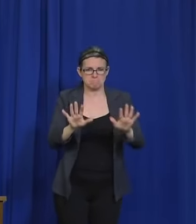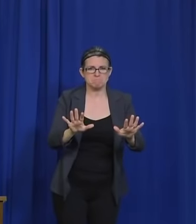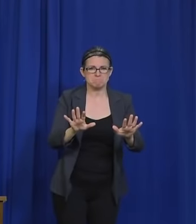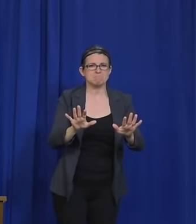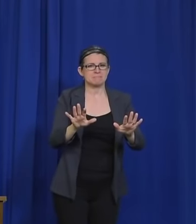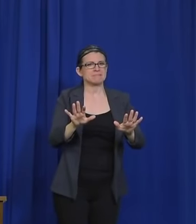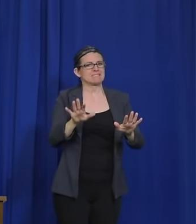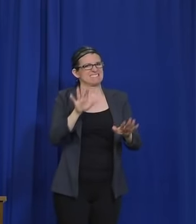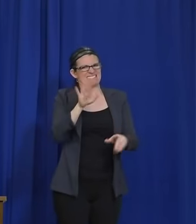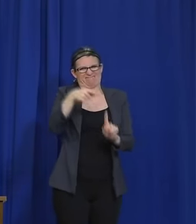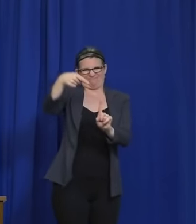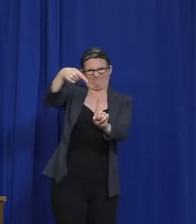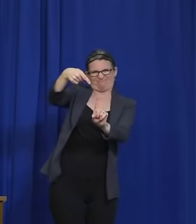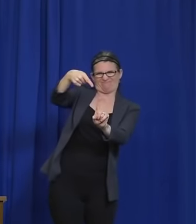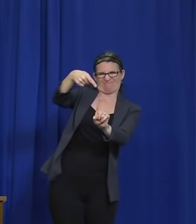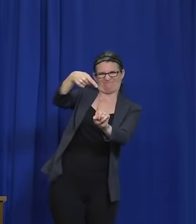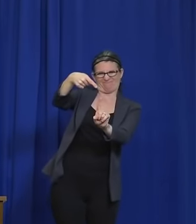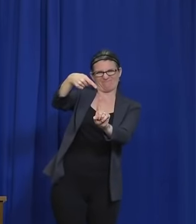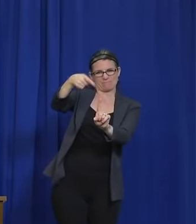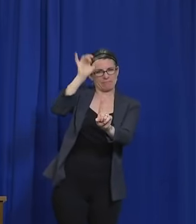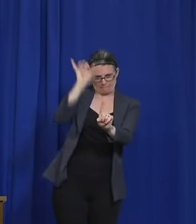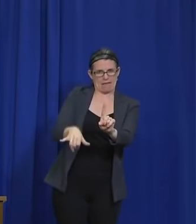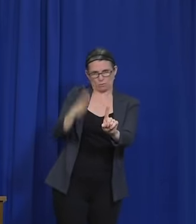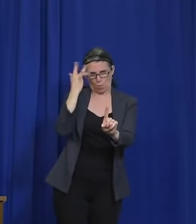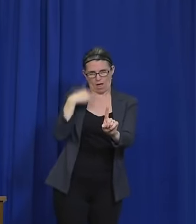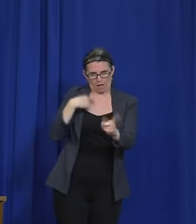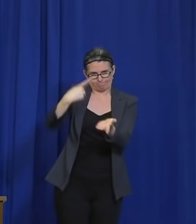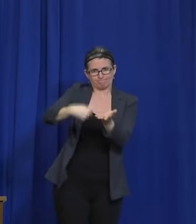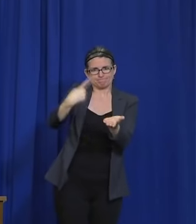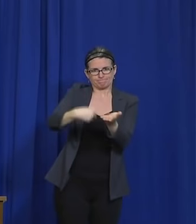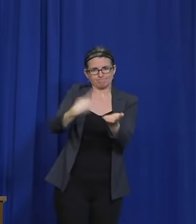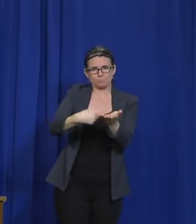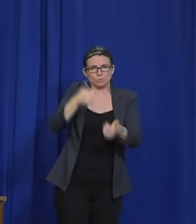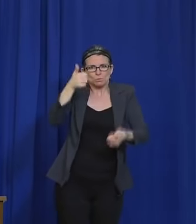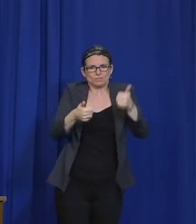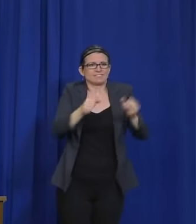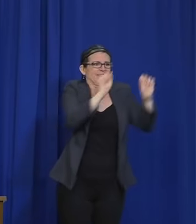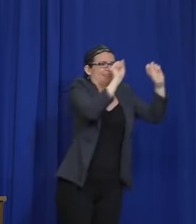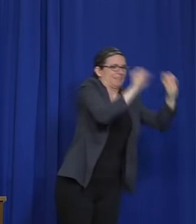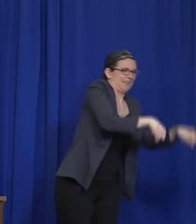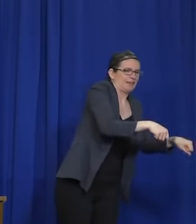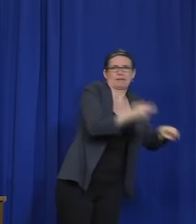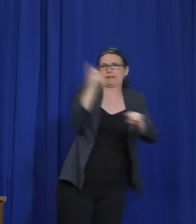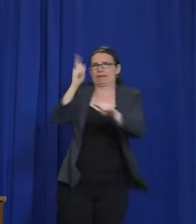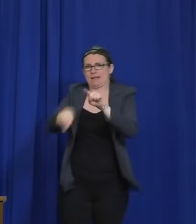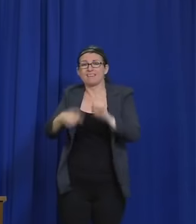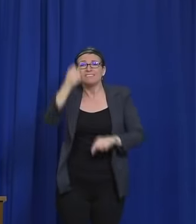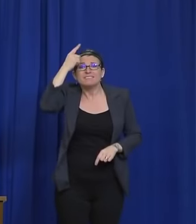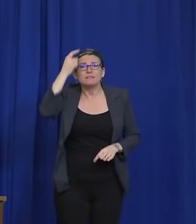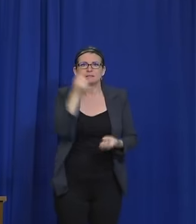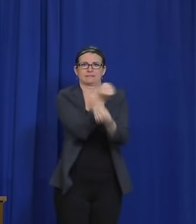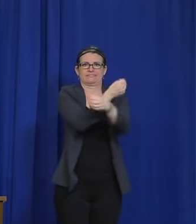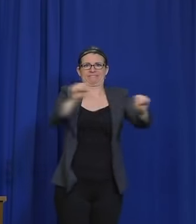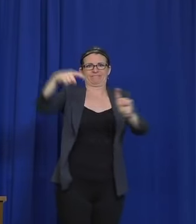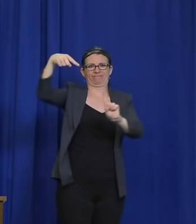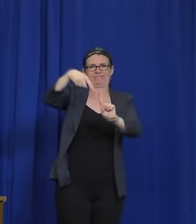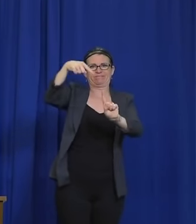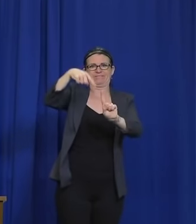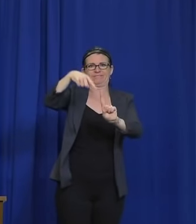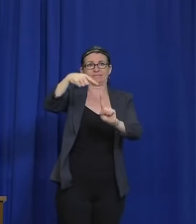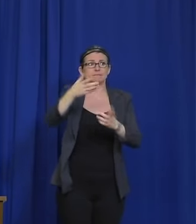modify things, what businesses may safely operate at what times and what time period, so that we can carefully